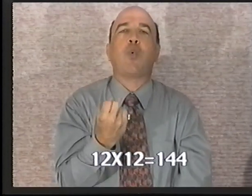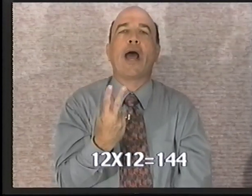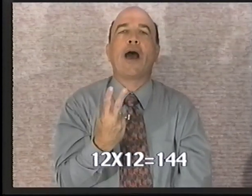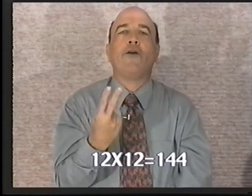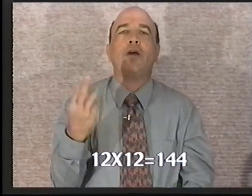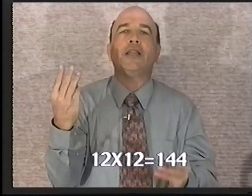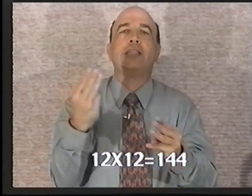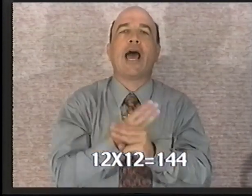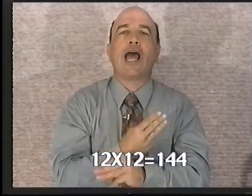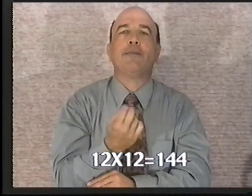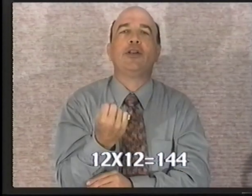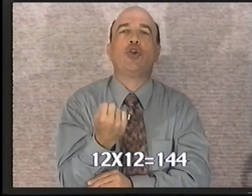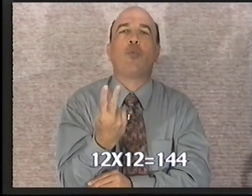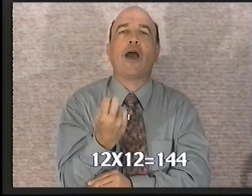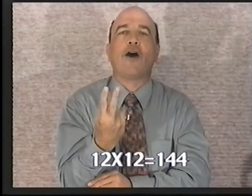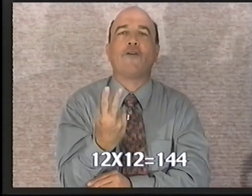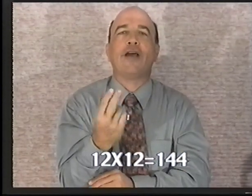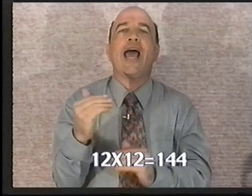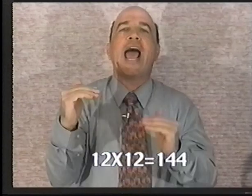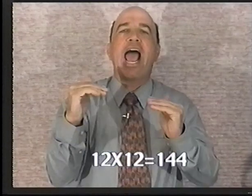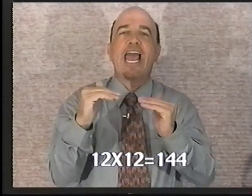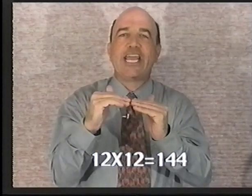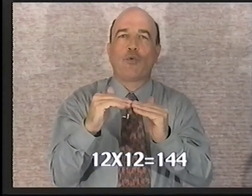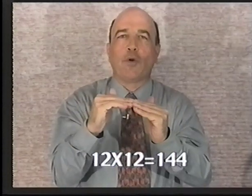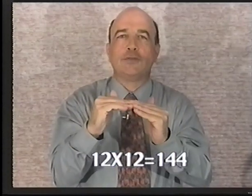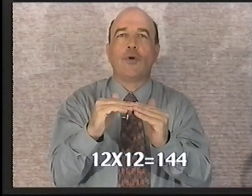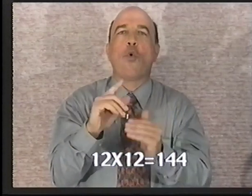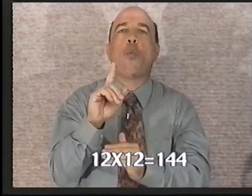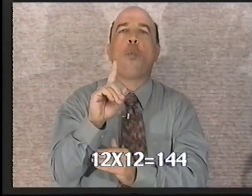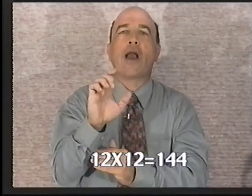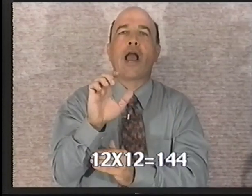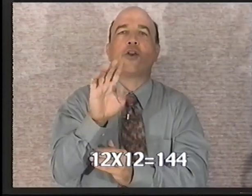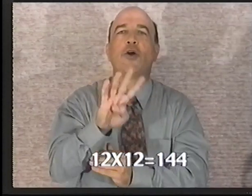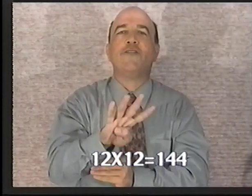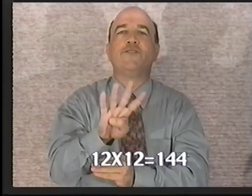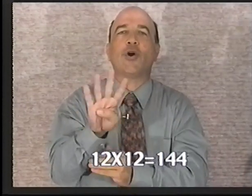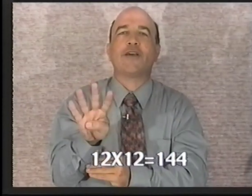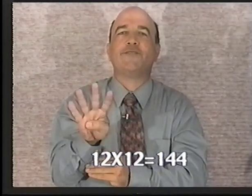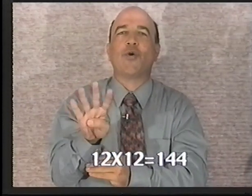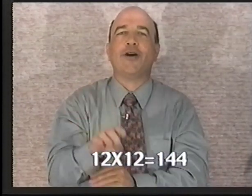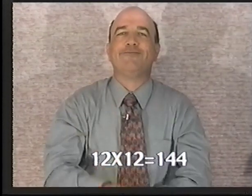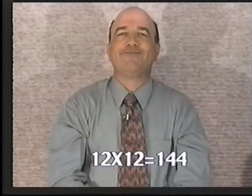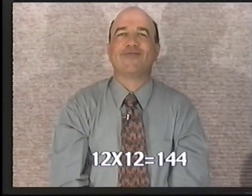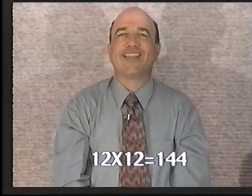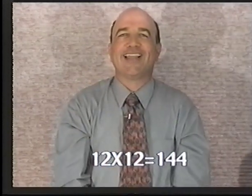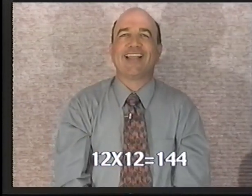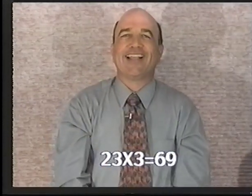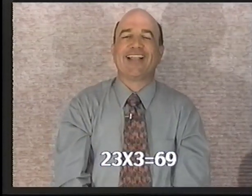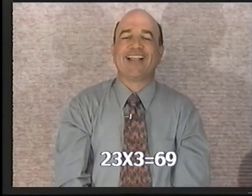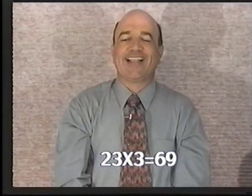12 times 12 equals 144.